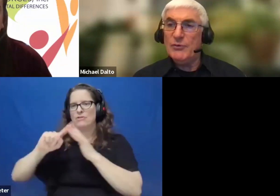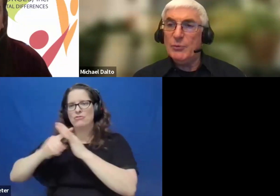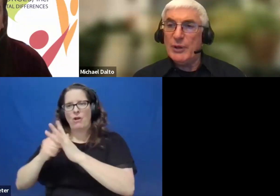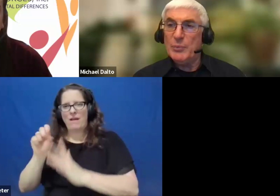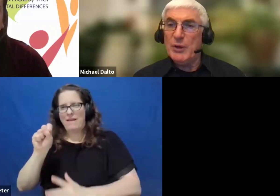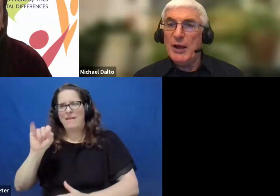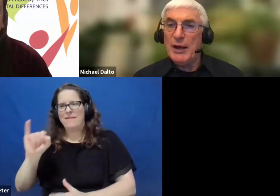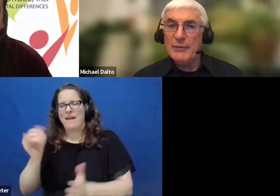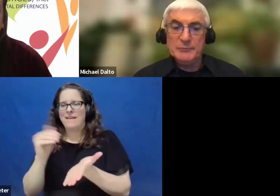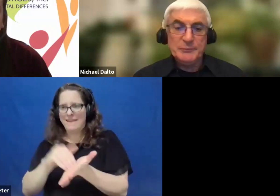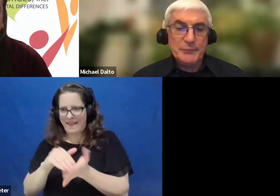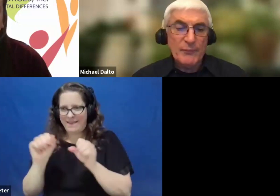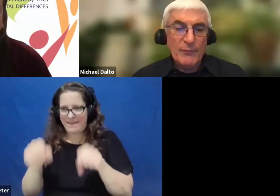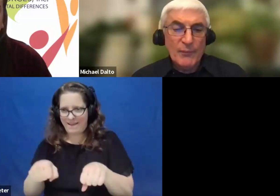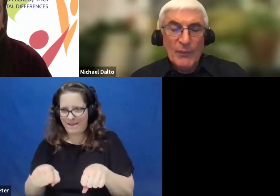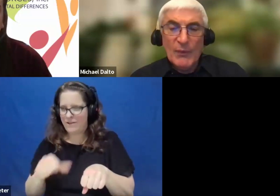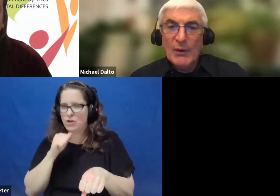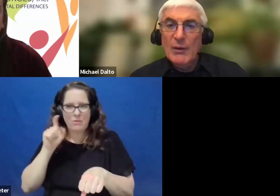having to reapply.